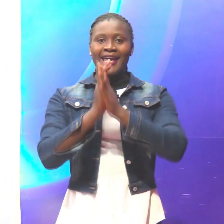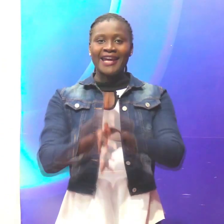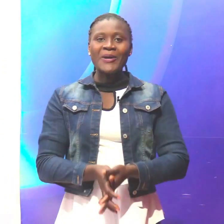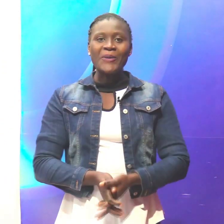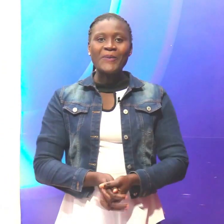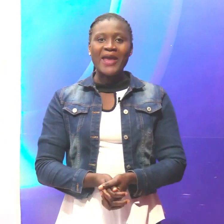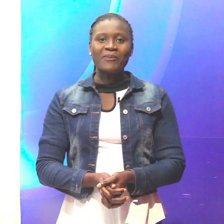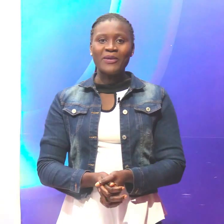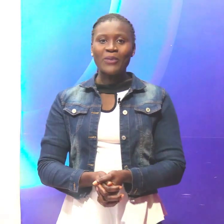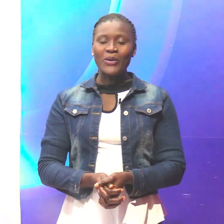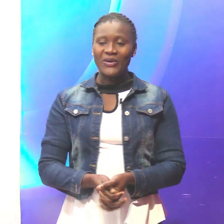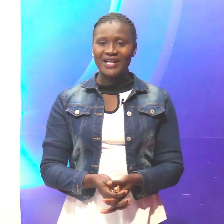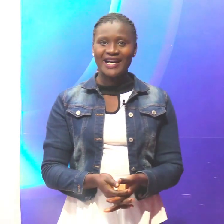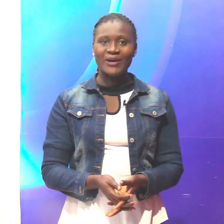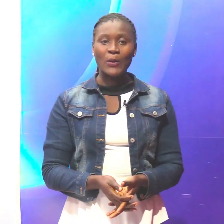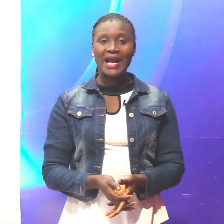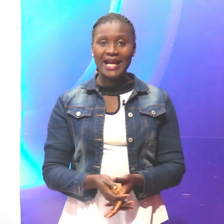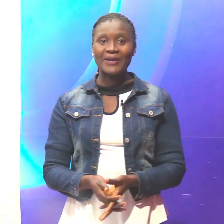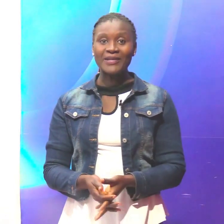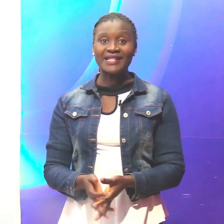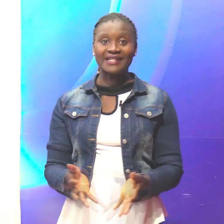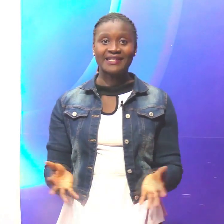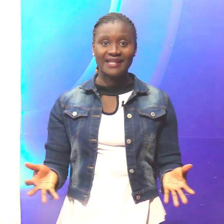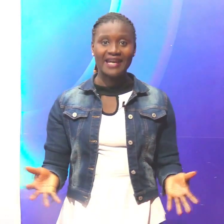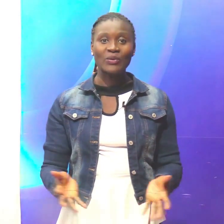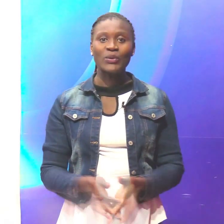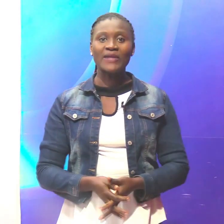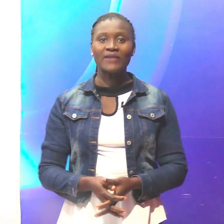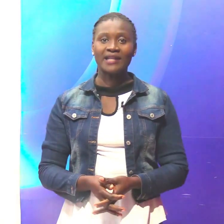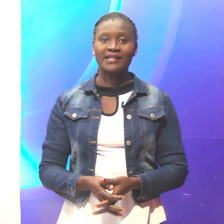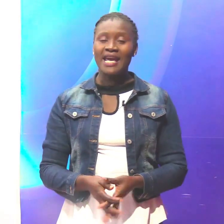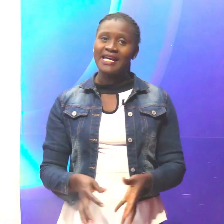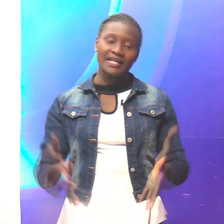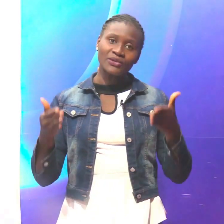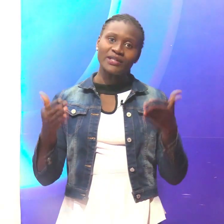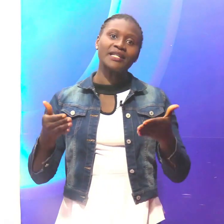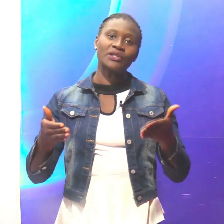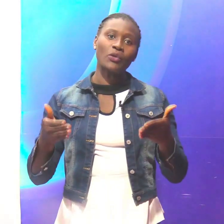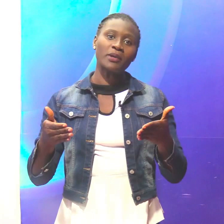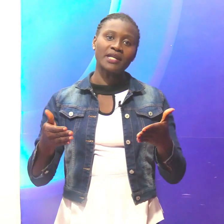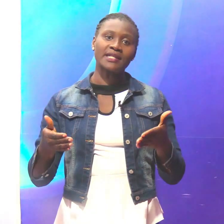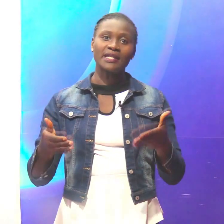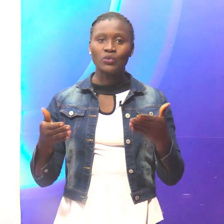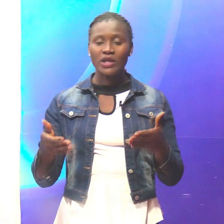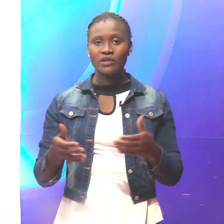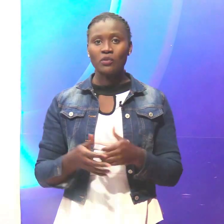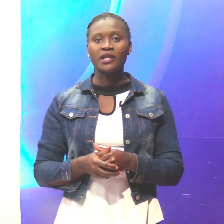Hello, my people. Welcome. This is Sign with Phylis. And today's topics, this week's topics, we are going